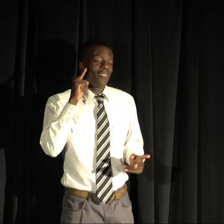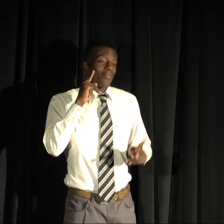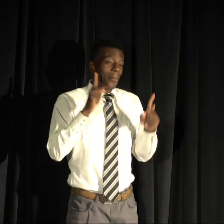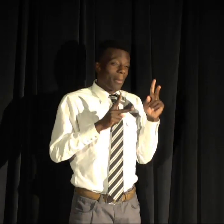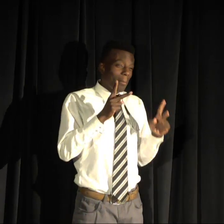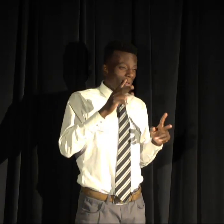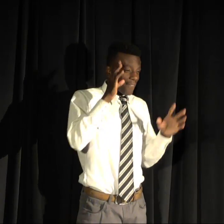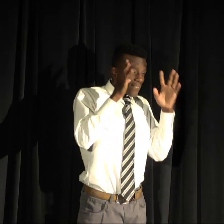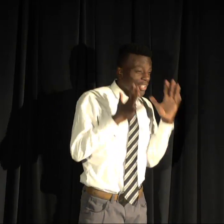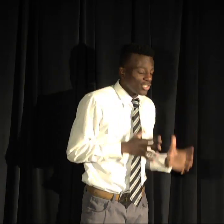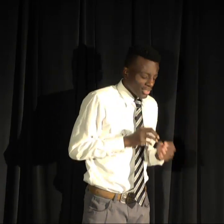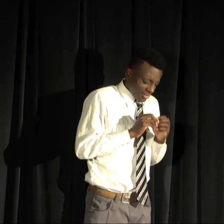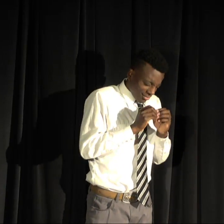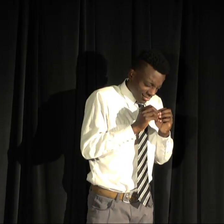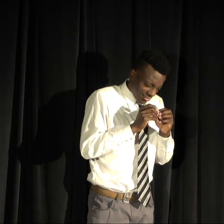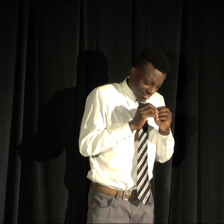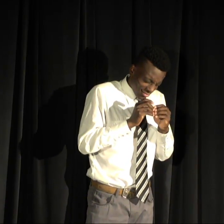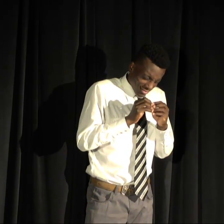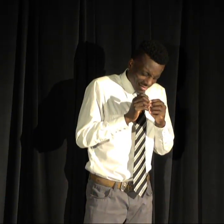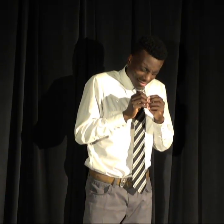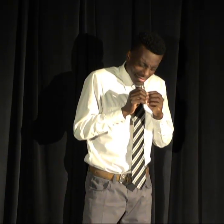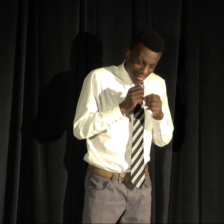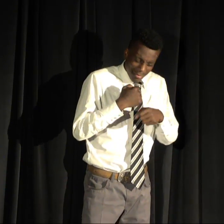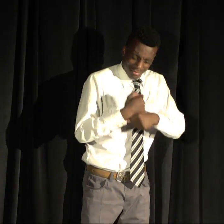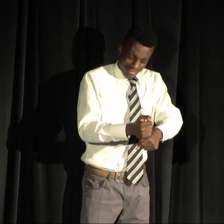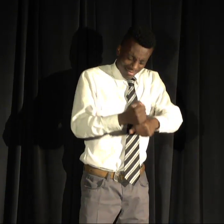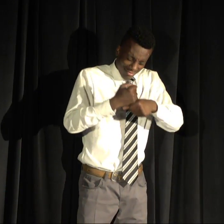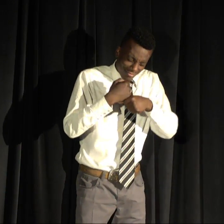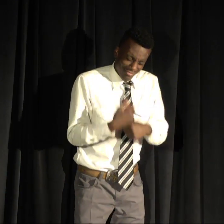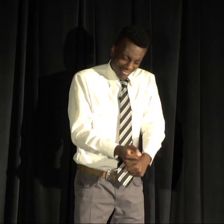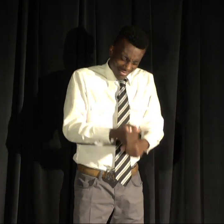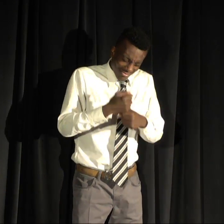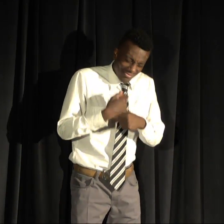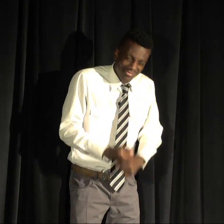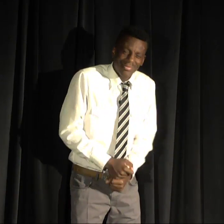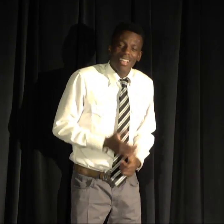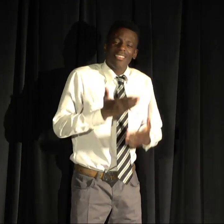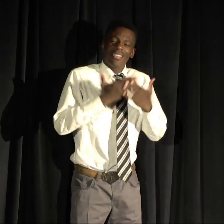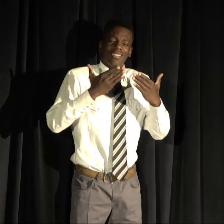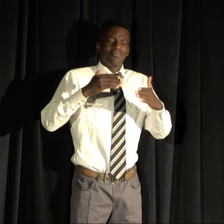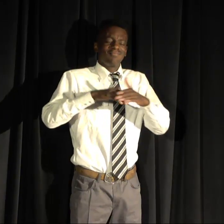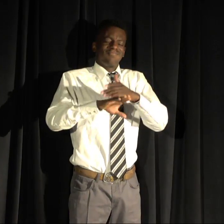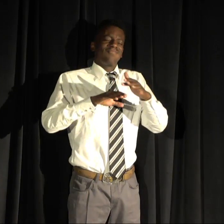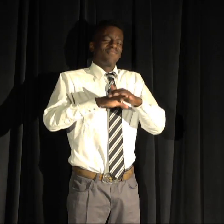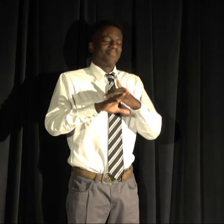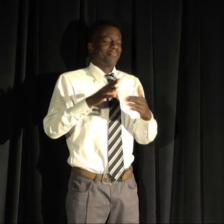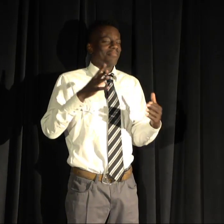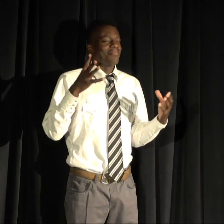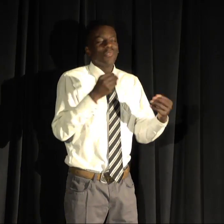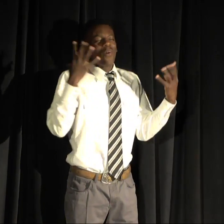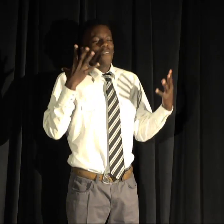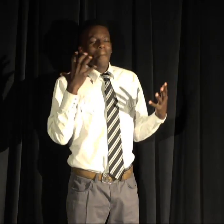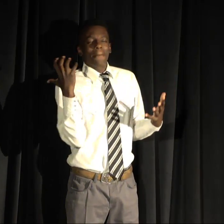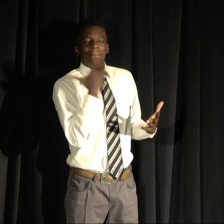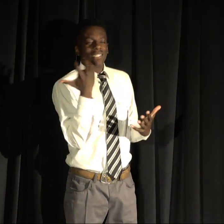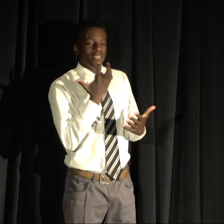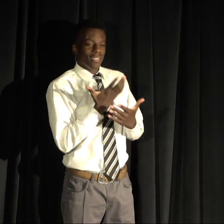have technology that is amazing. All of these deaf inventors create all of these amazing things for us on Ith. It's